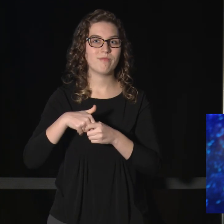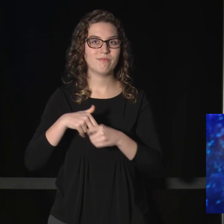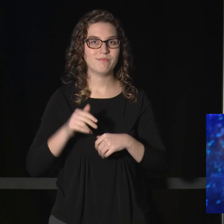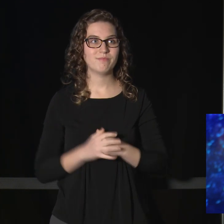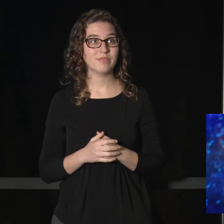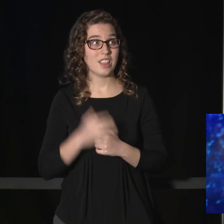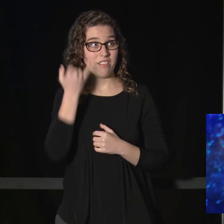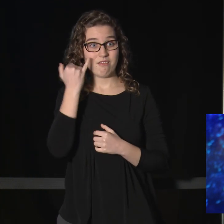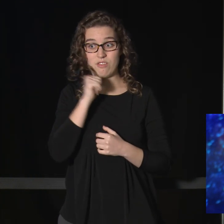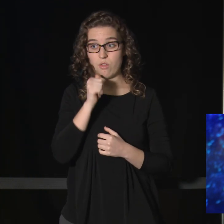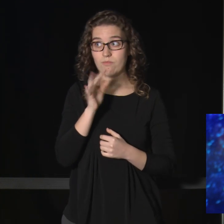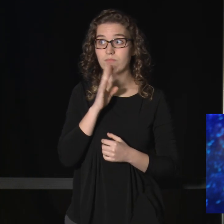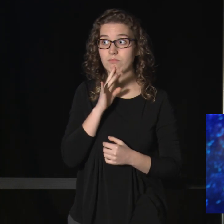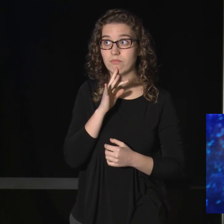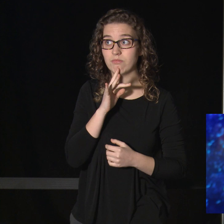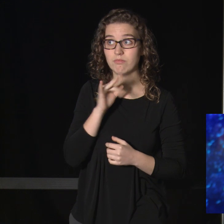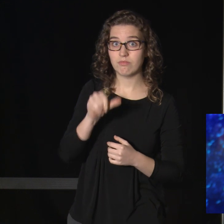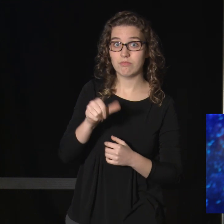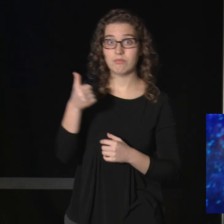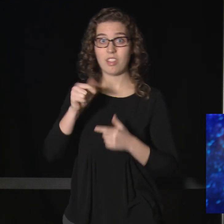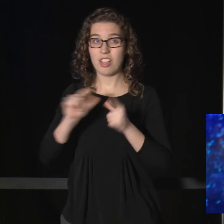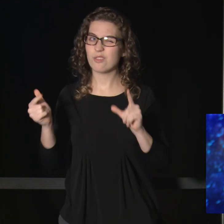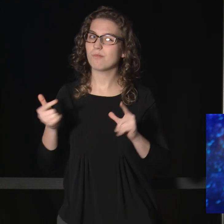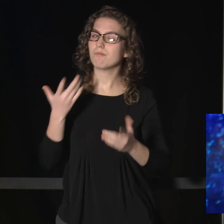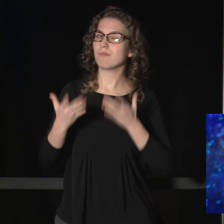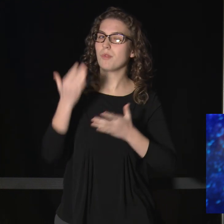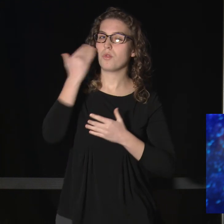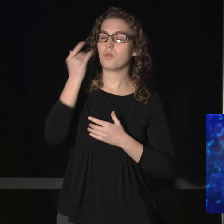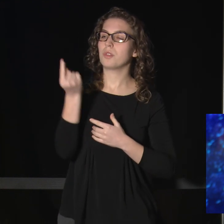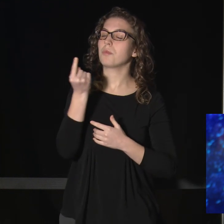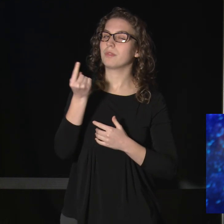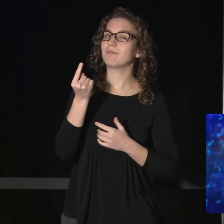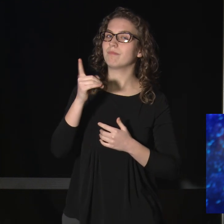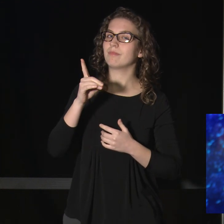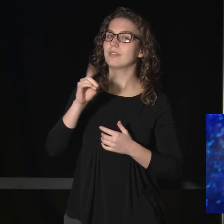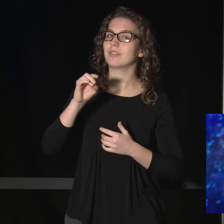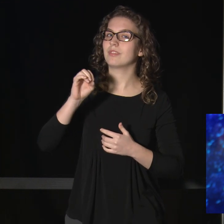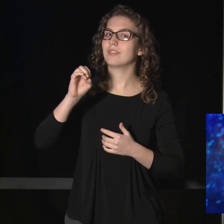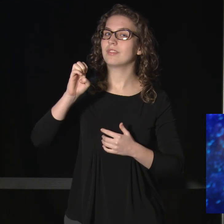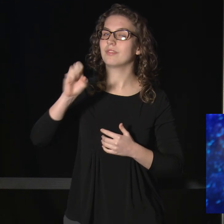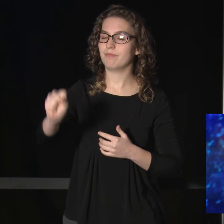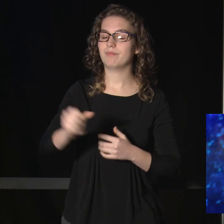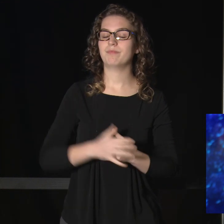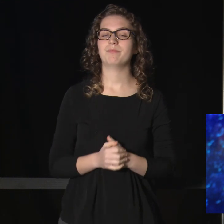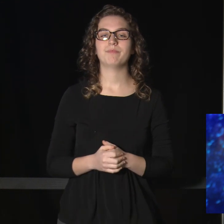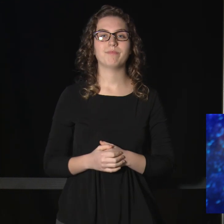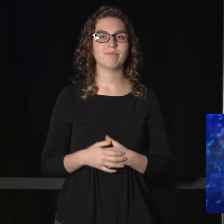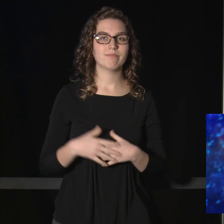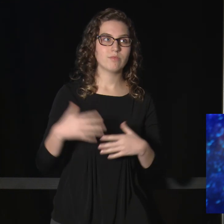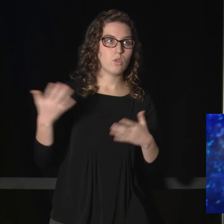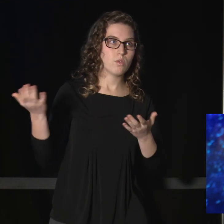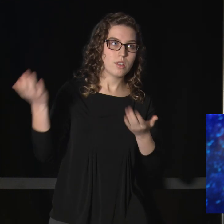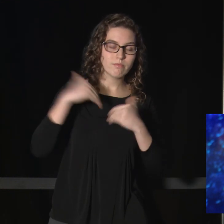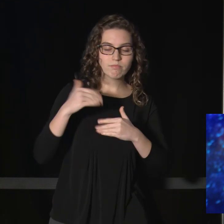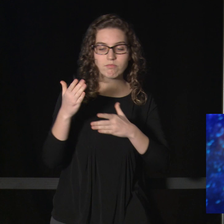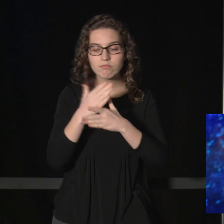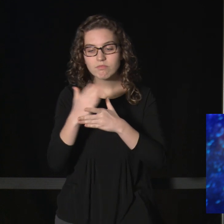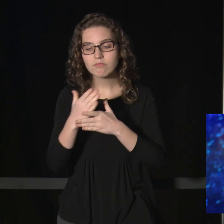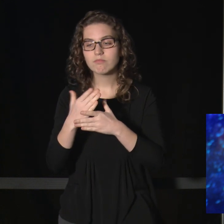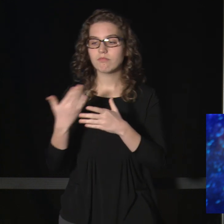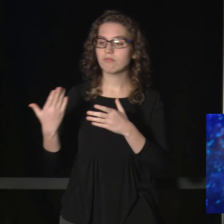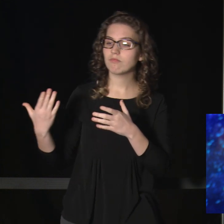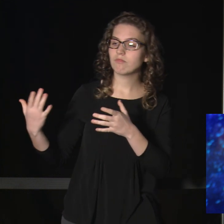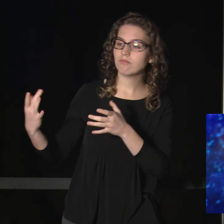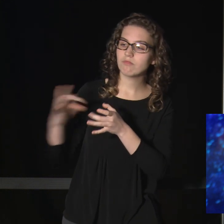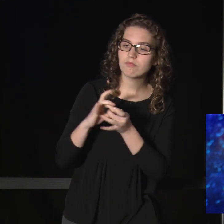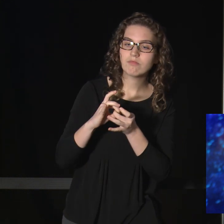another language, you probably know somebody who does. So we encourage you to share this. Be a part of something bigger,